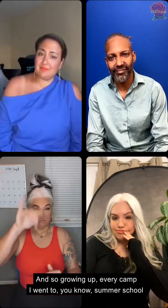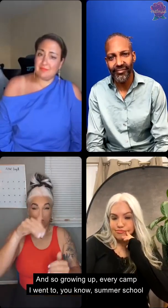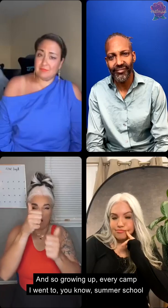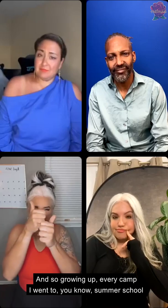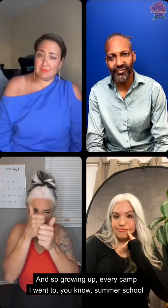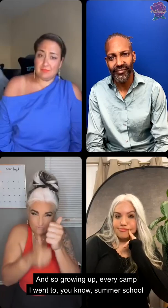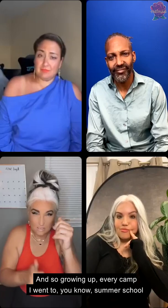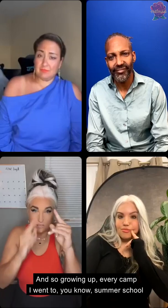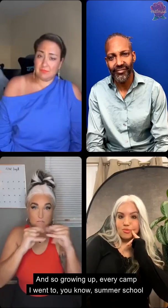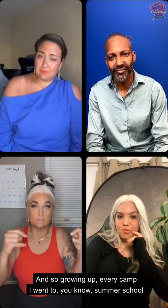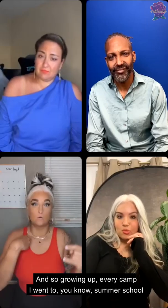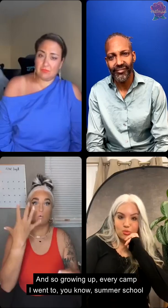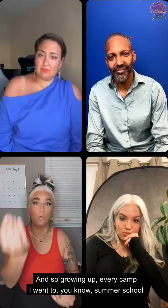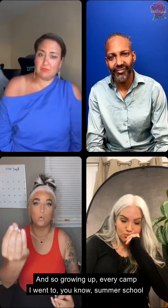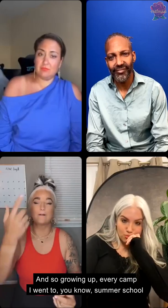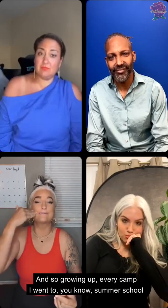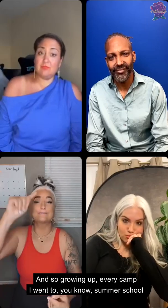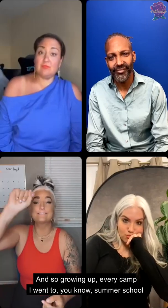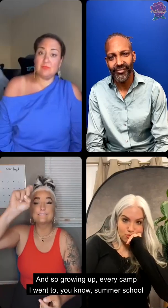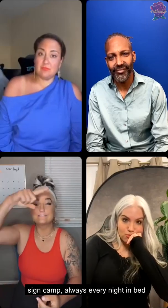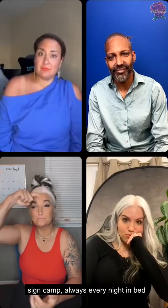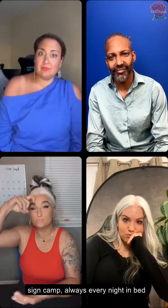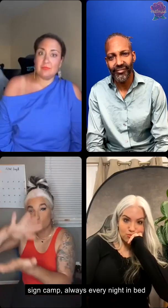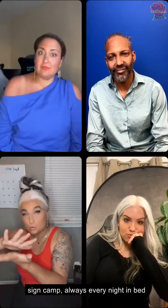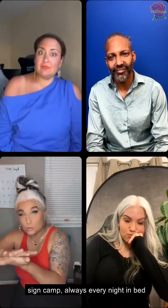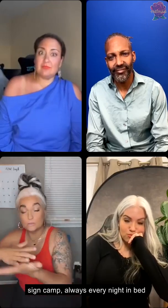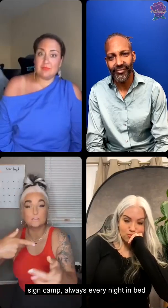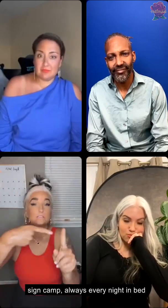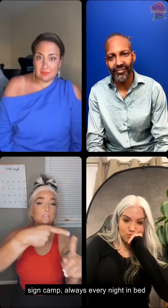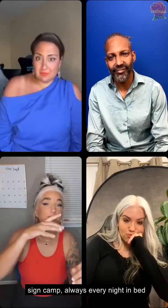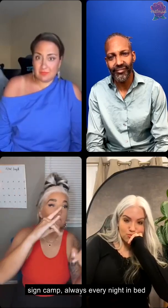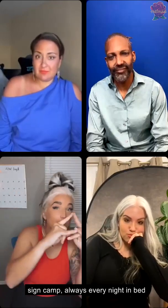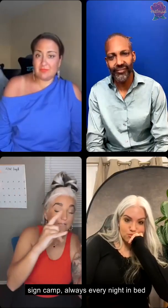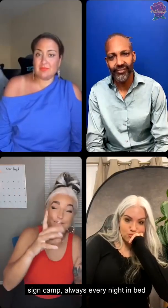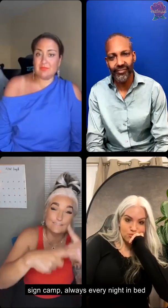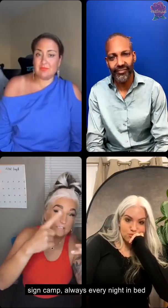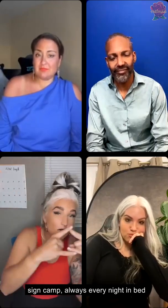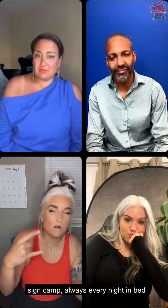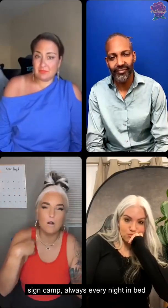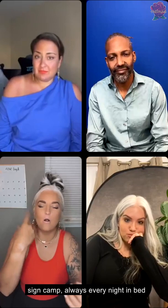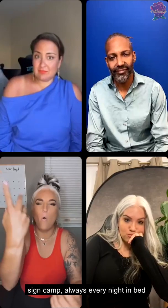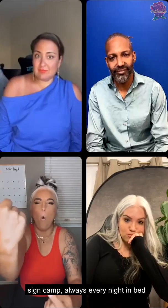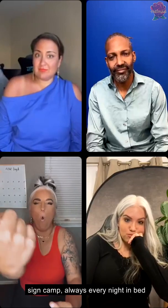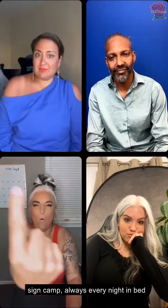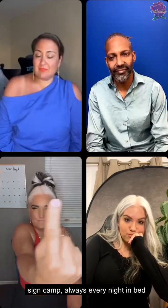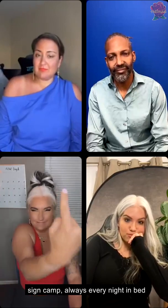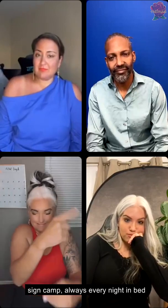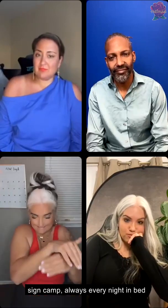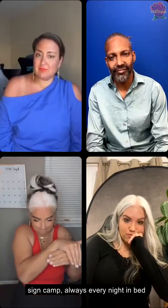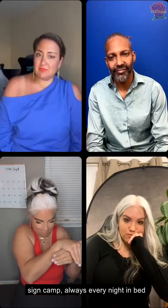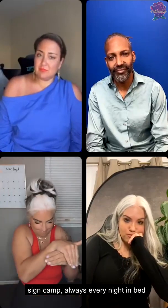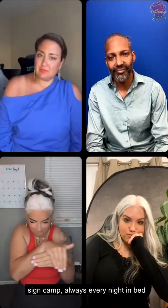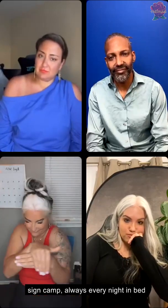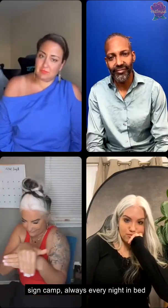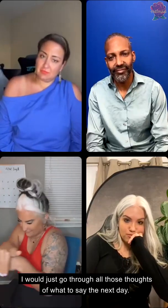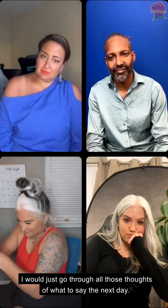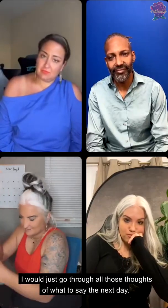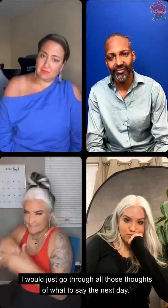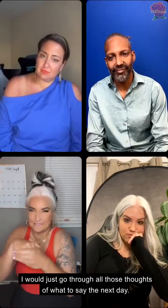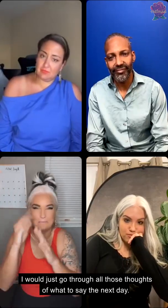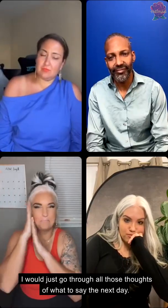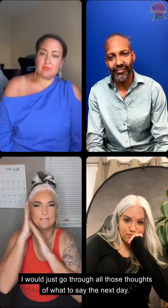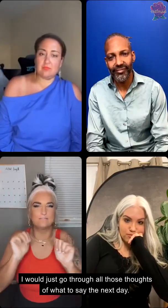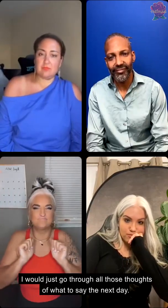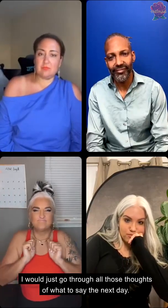growing up, every camp I went to, summer school, sign camp, I always, every night in